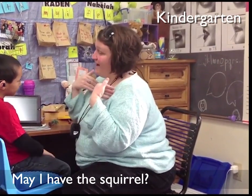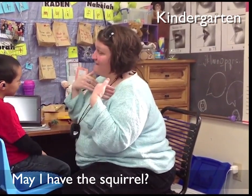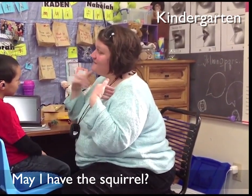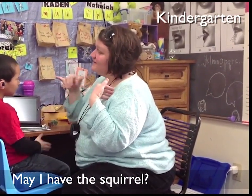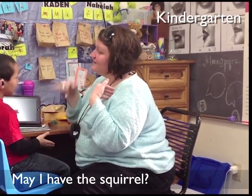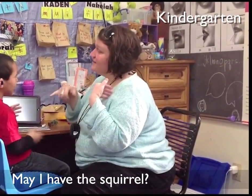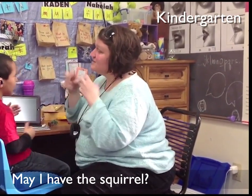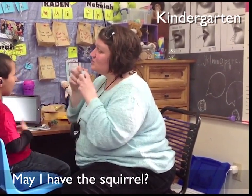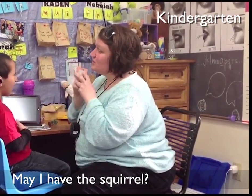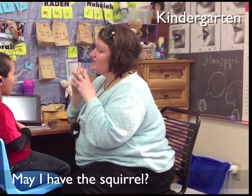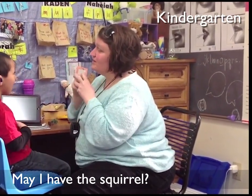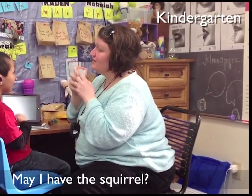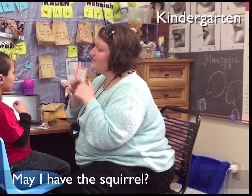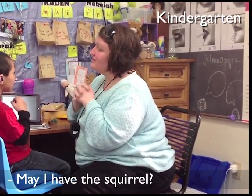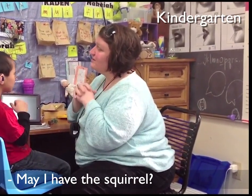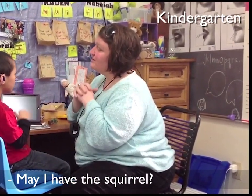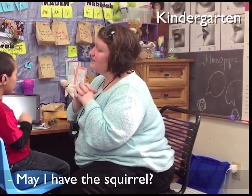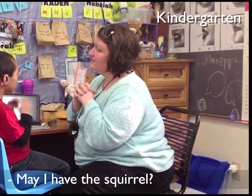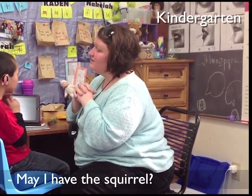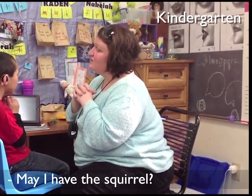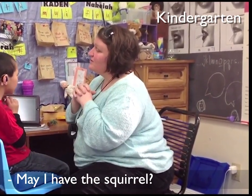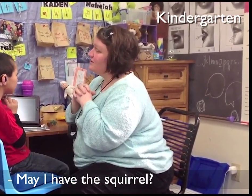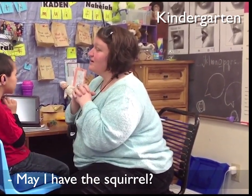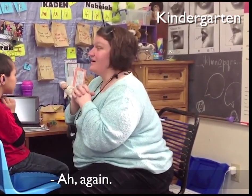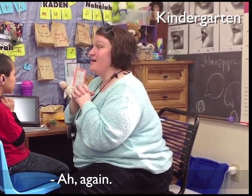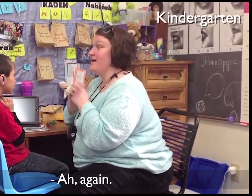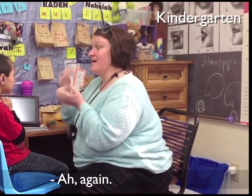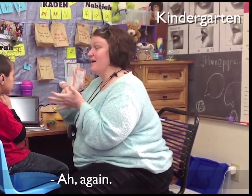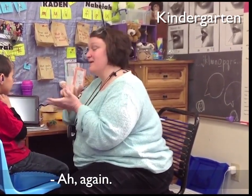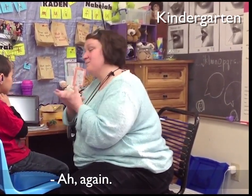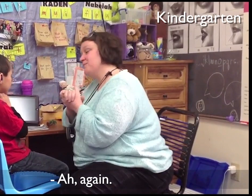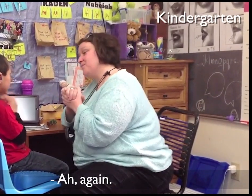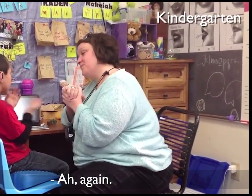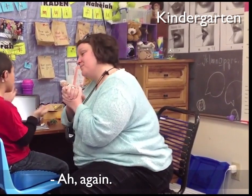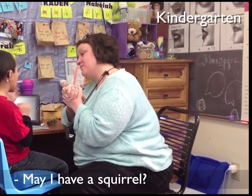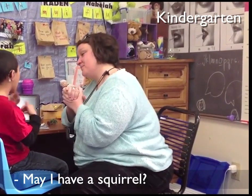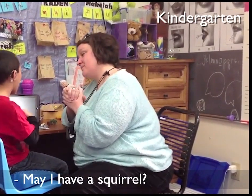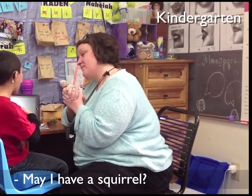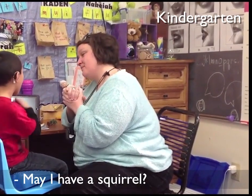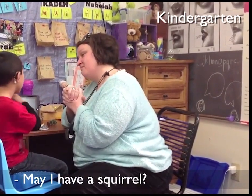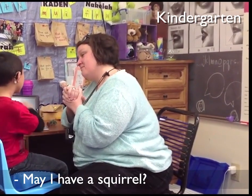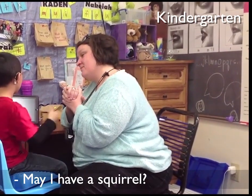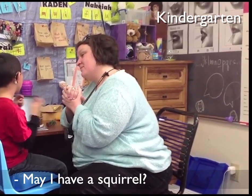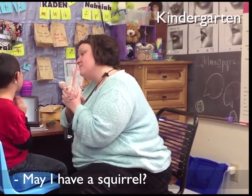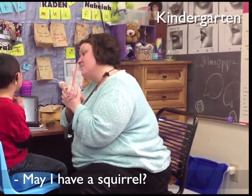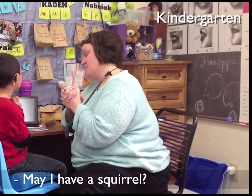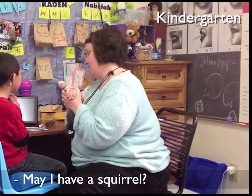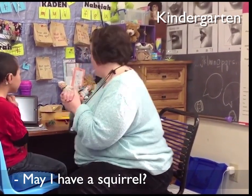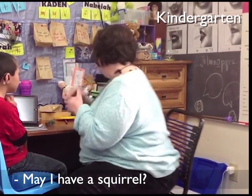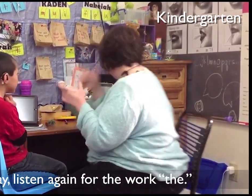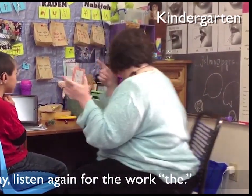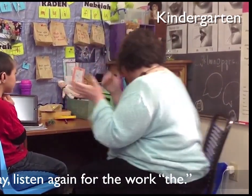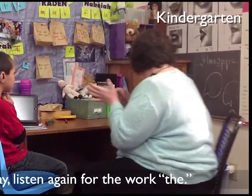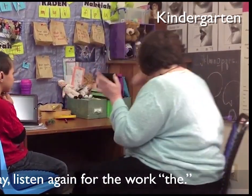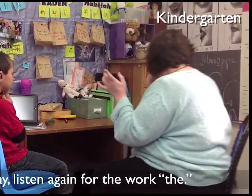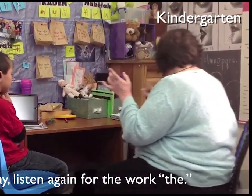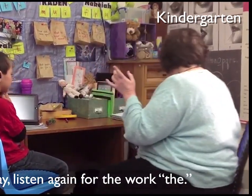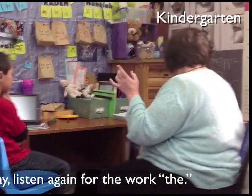have the squirrel? Squirrel. Again. May I have a squirrel? Okay, listen again for the